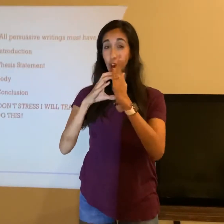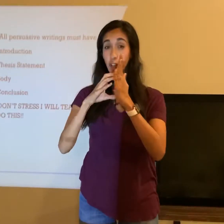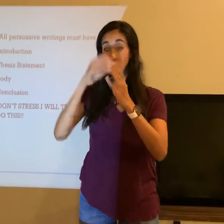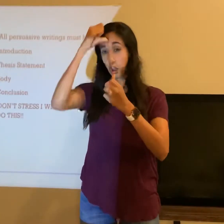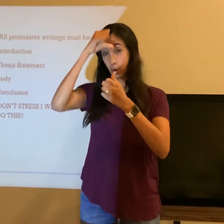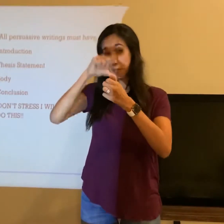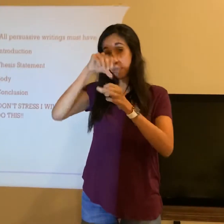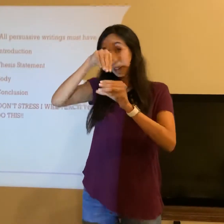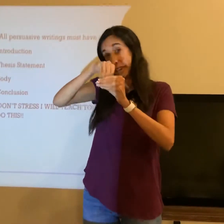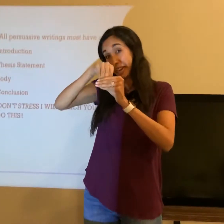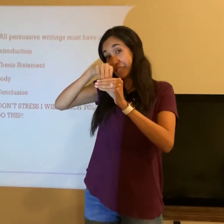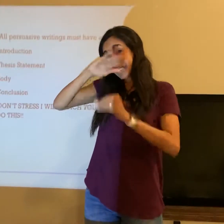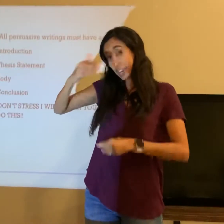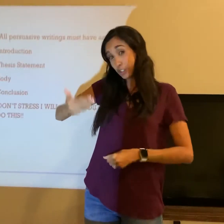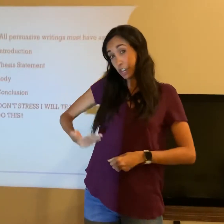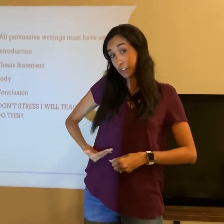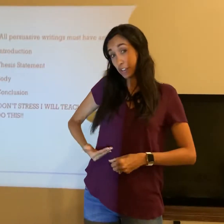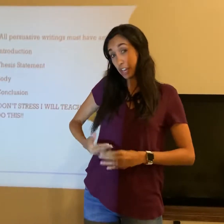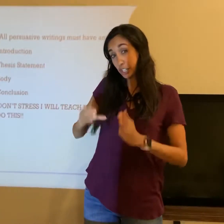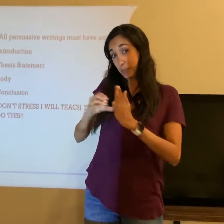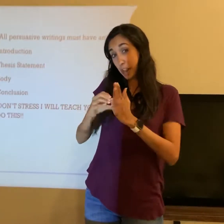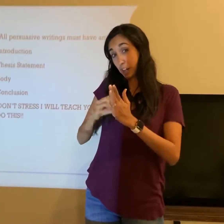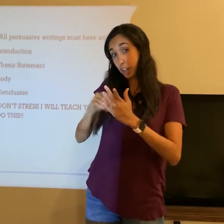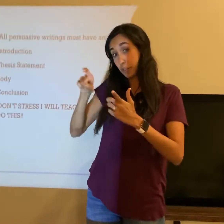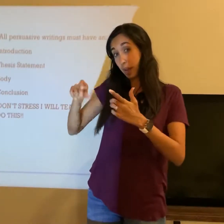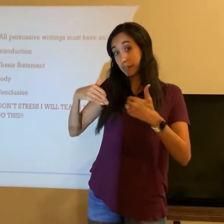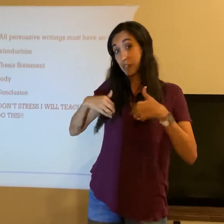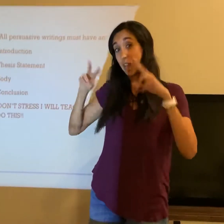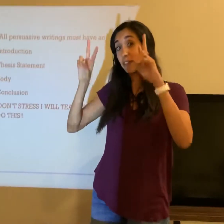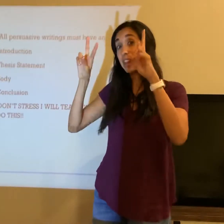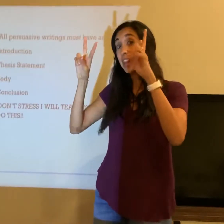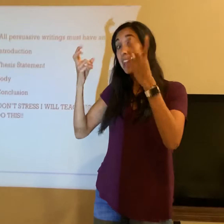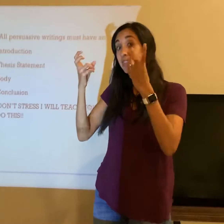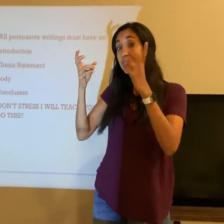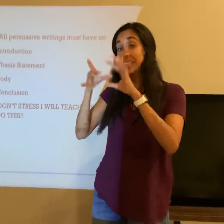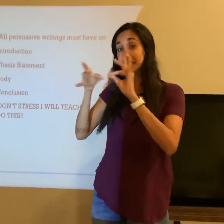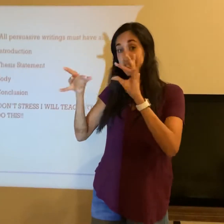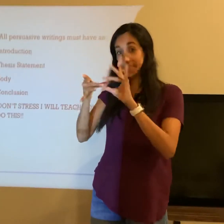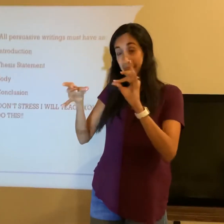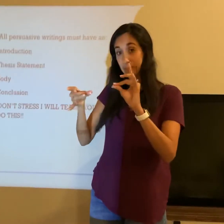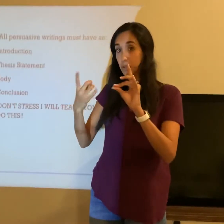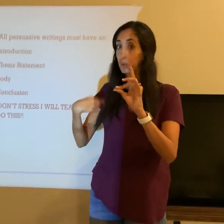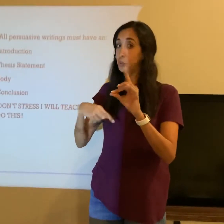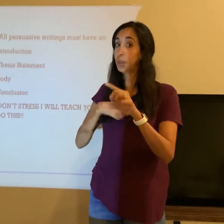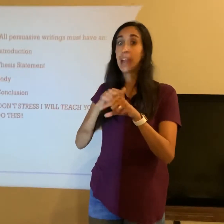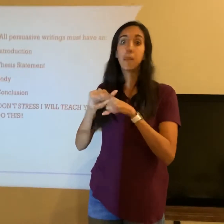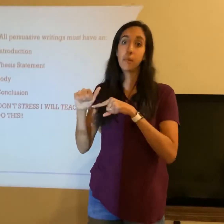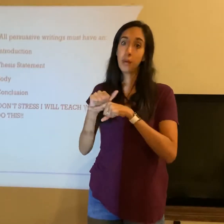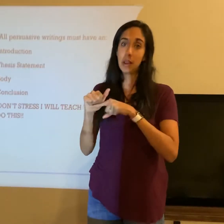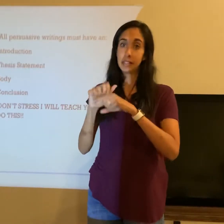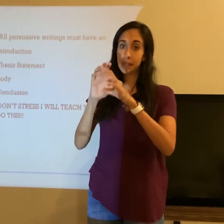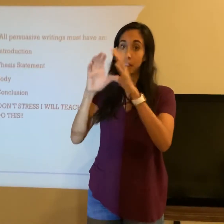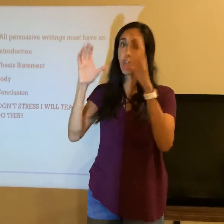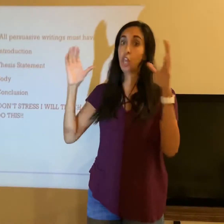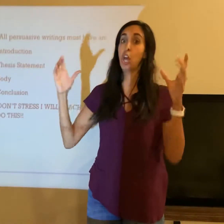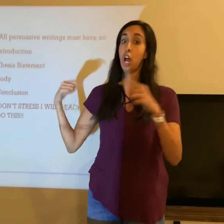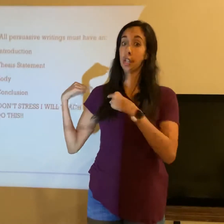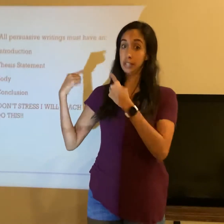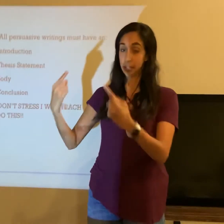paragraph. Remember, inside your introduction paragraph, you have to have a thesis statement, which we have been practicing a lot.